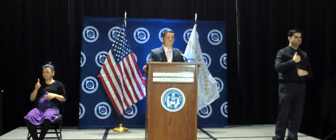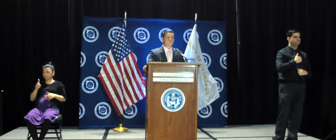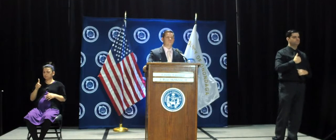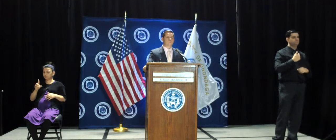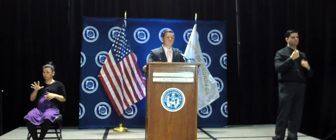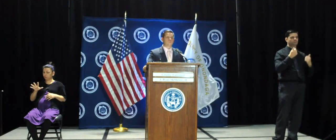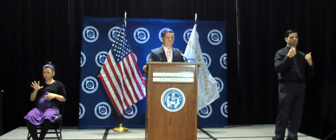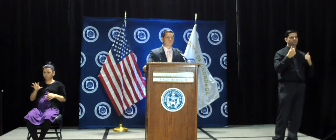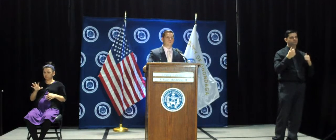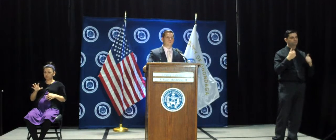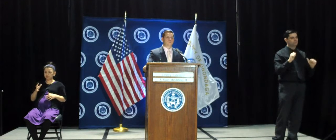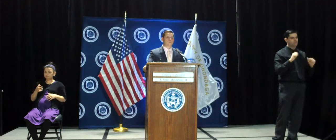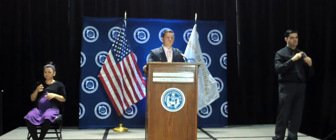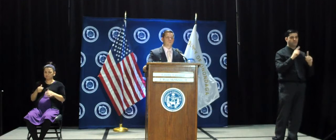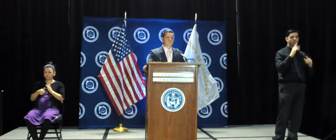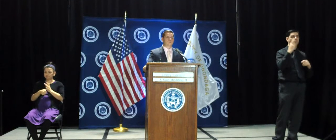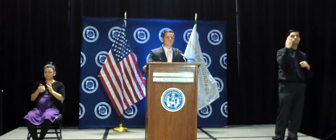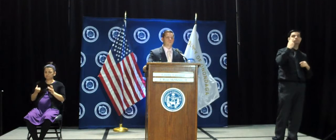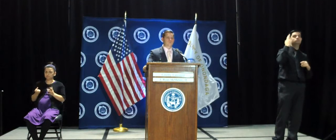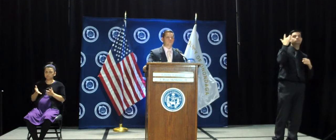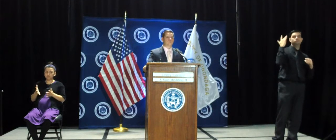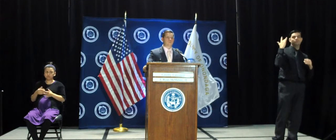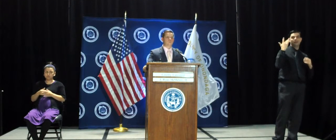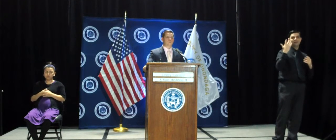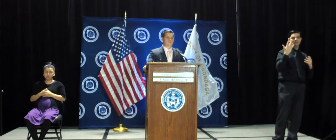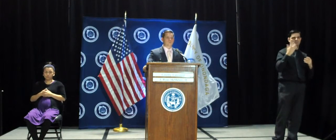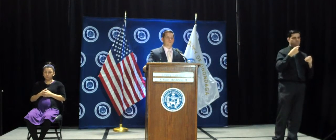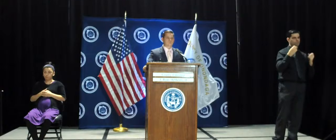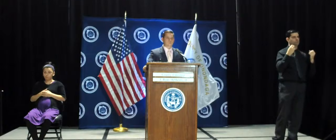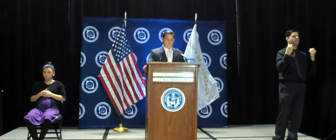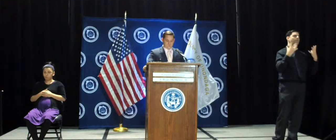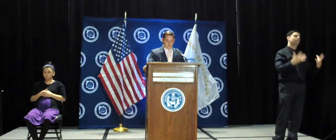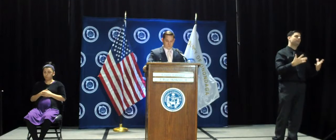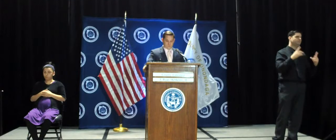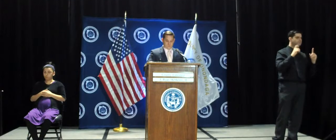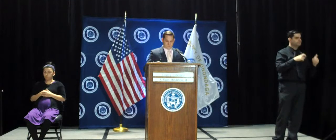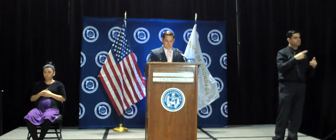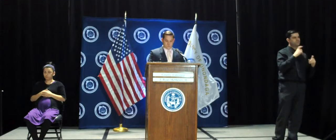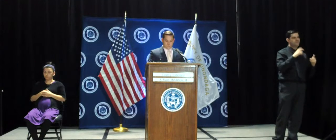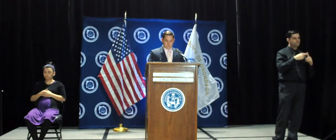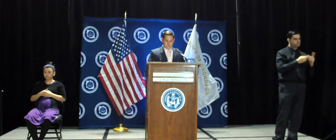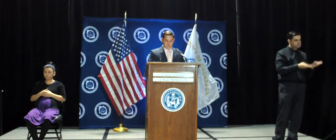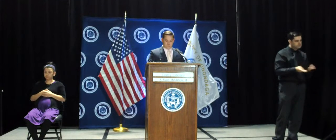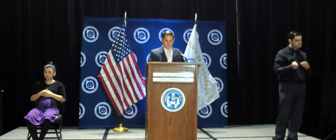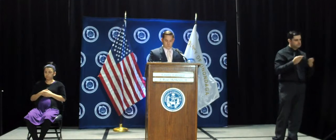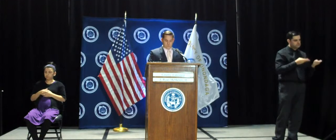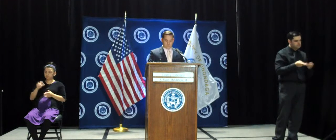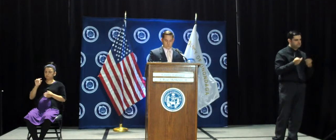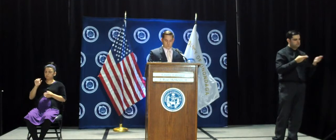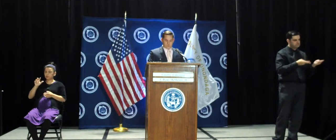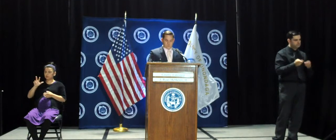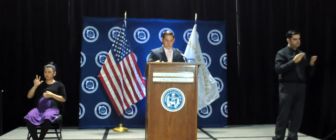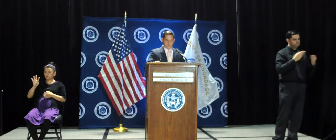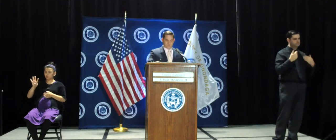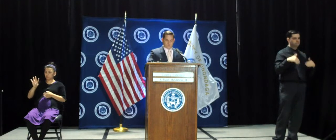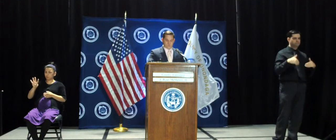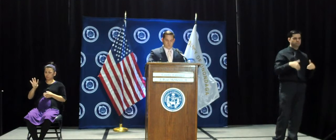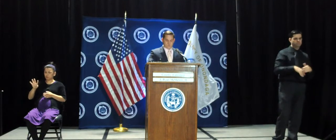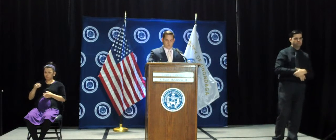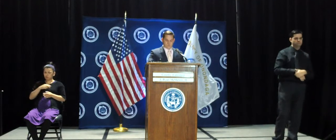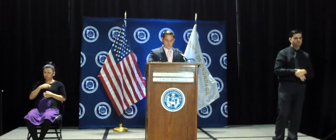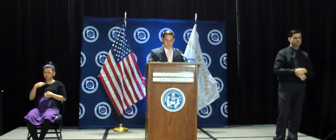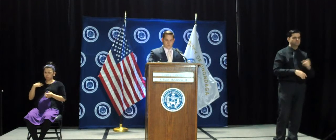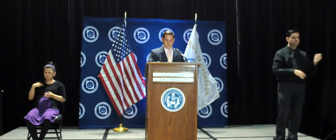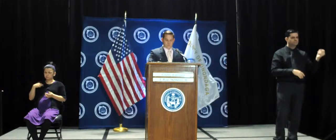Ryan, 84 hospitalizations today, and that's by far more than you've seen since, well, at least the beginning of